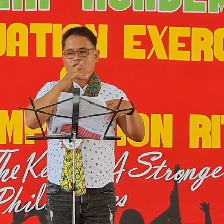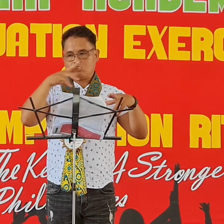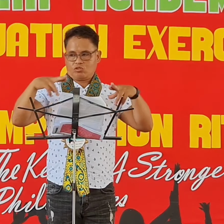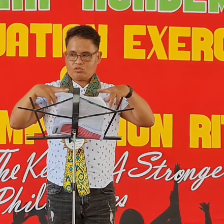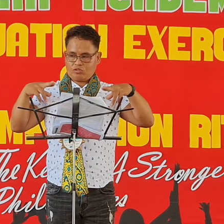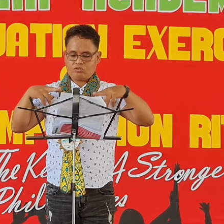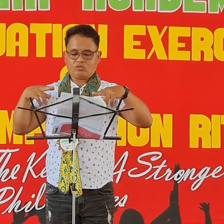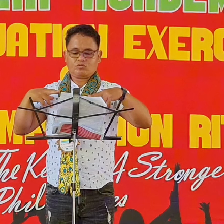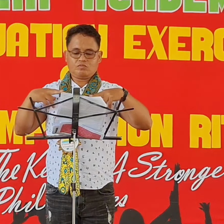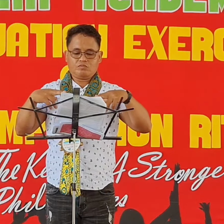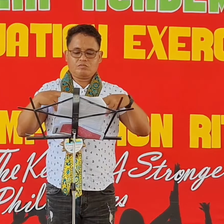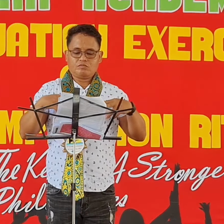When our mother retired.